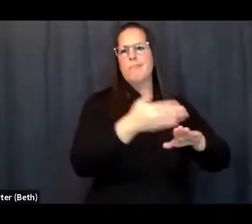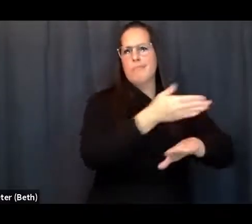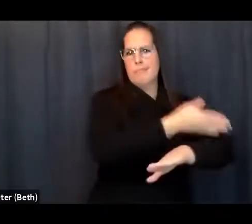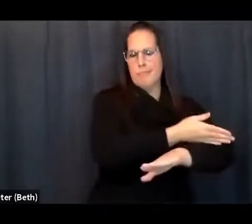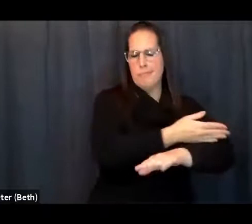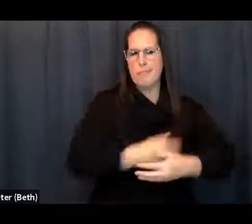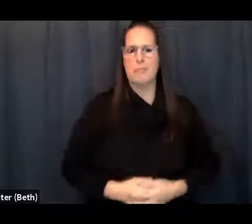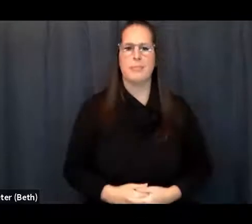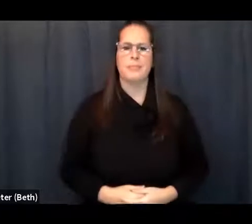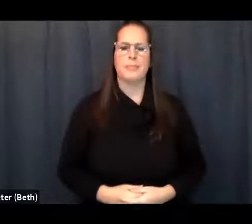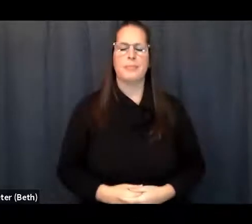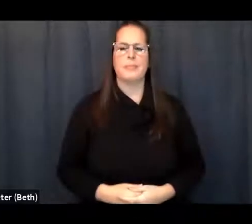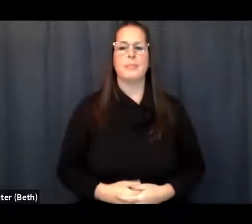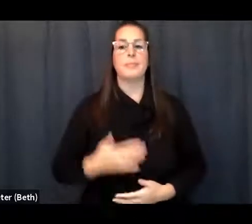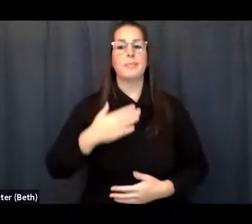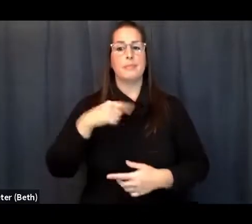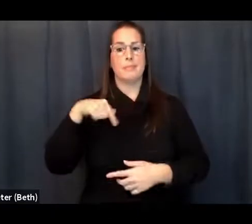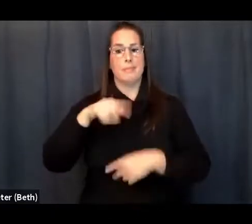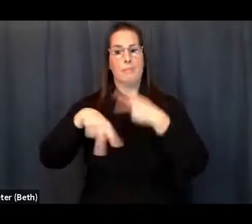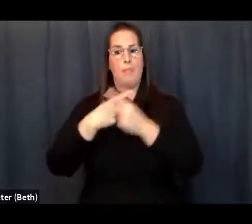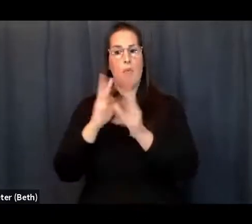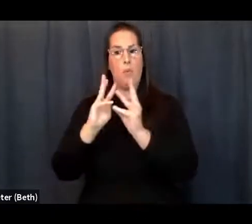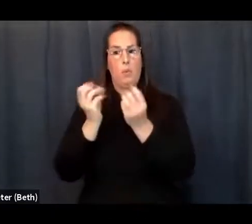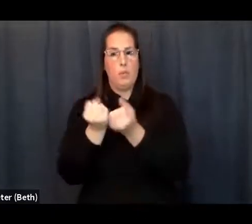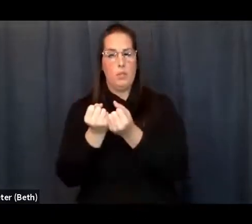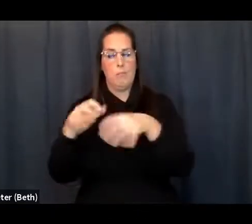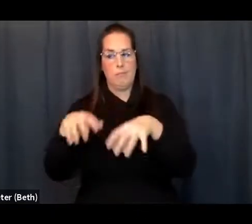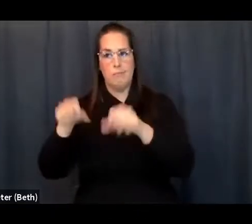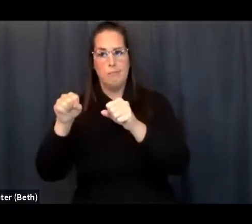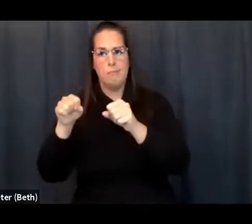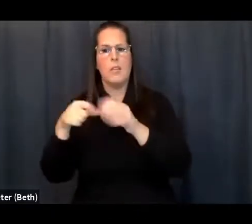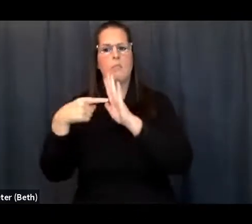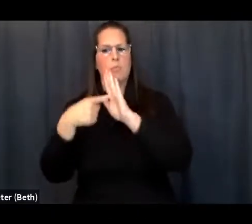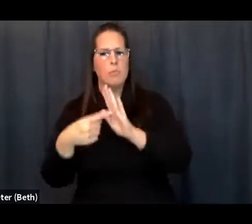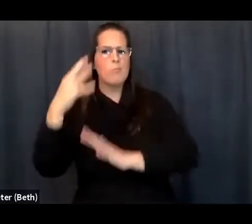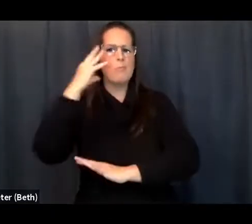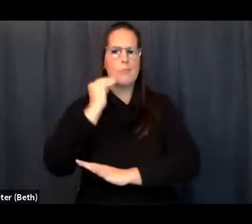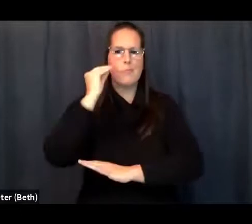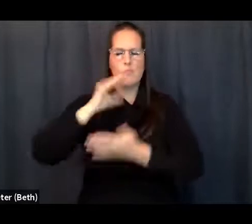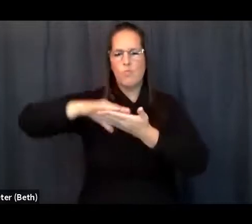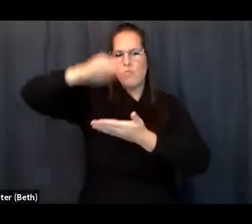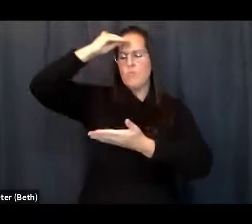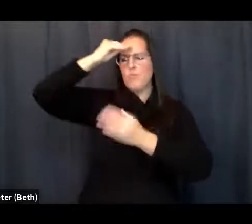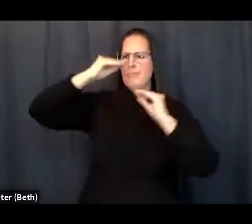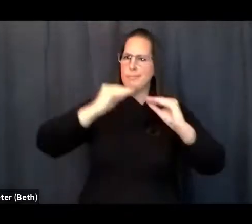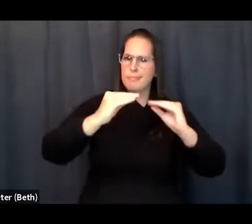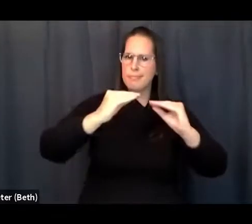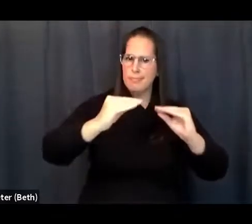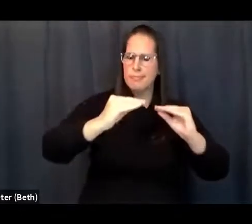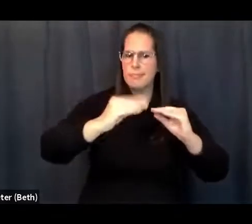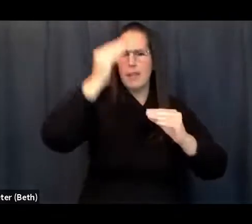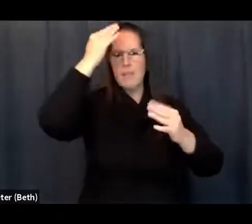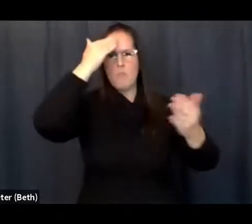The custom workshops are designed to provide experiential learning and knowledge and